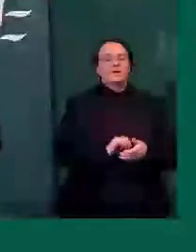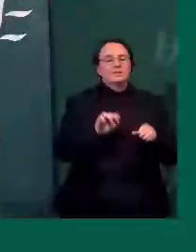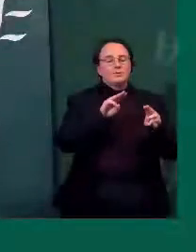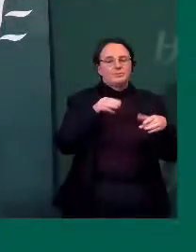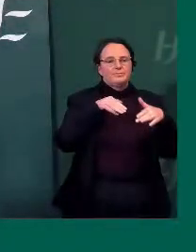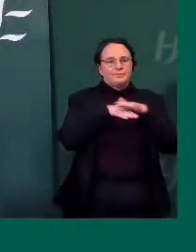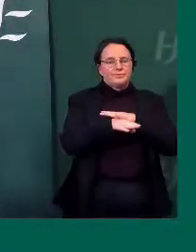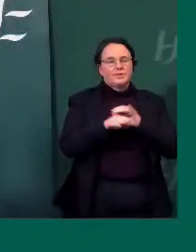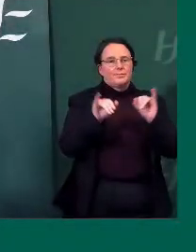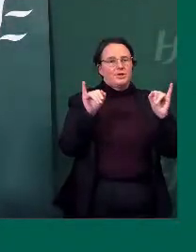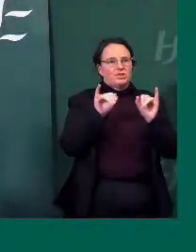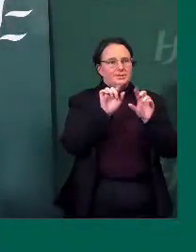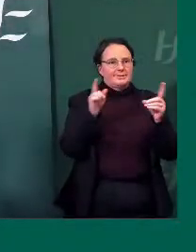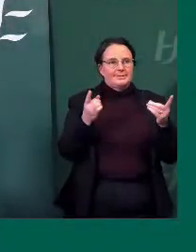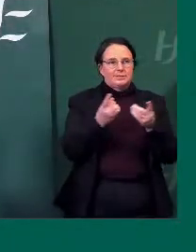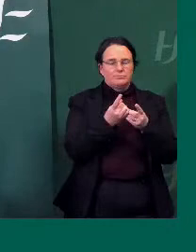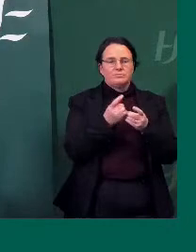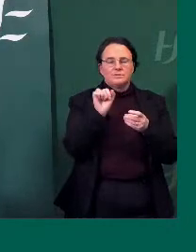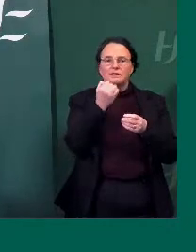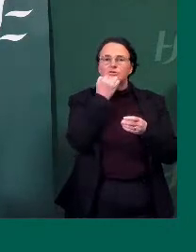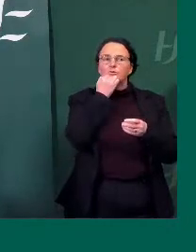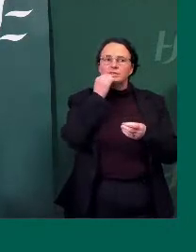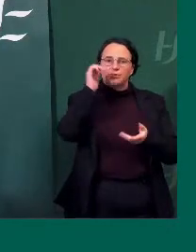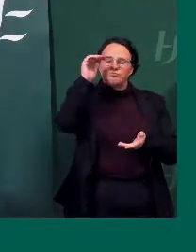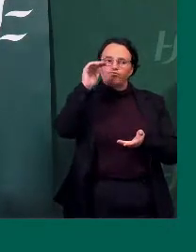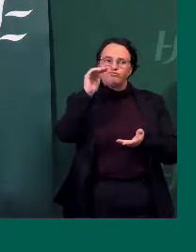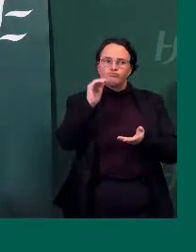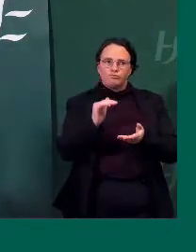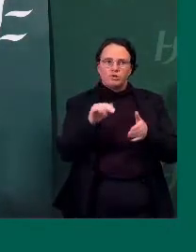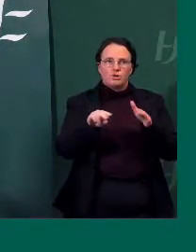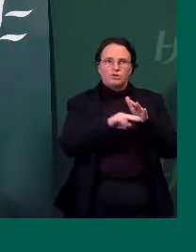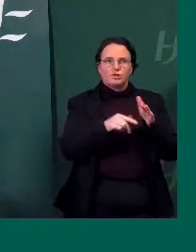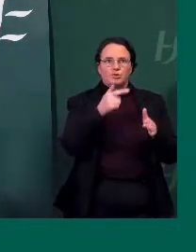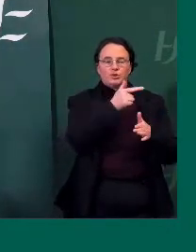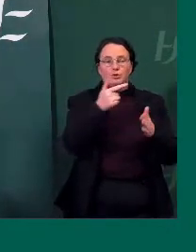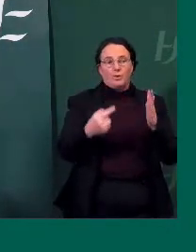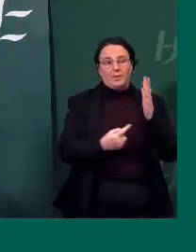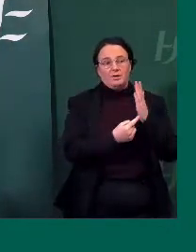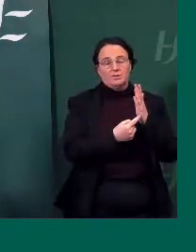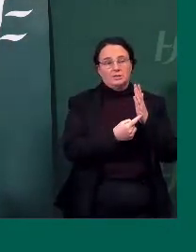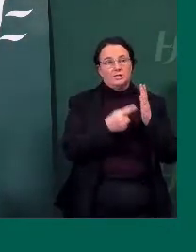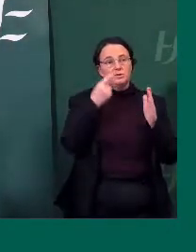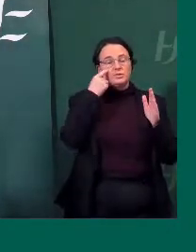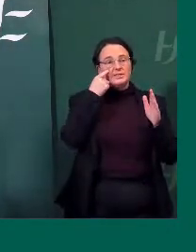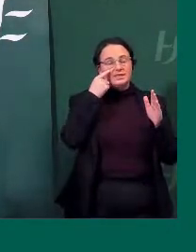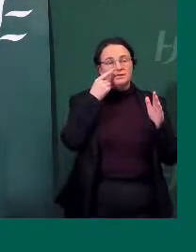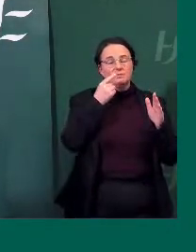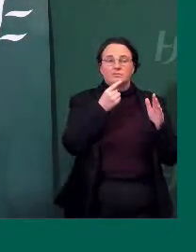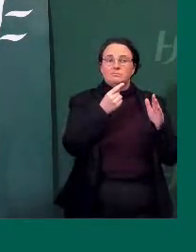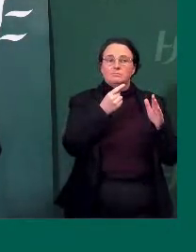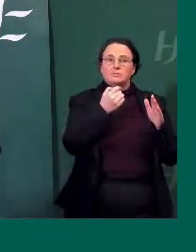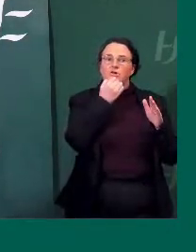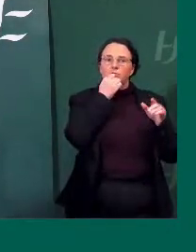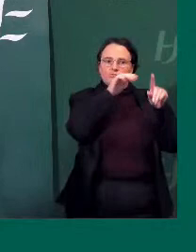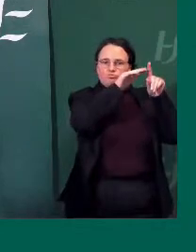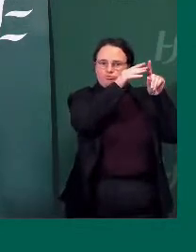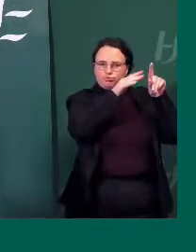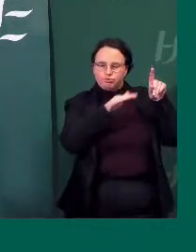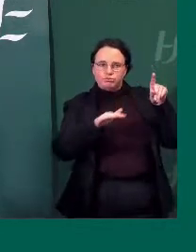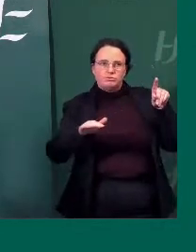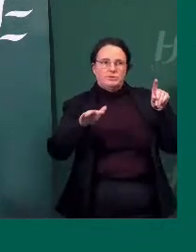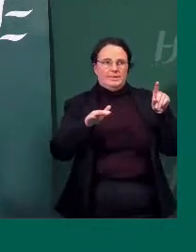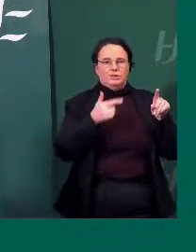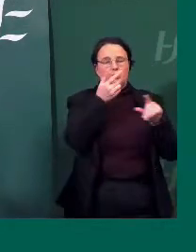attending our emergency departments, that has continued to reduce this week down to just under 22,000. So you've seen quite a significant drop there in the past 2